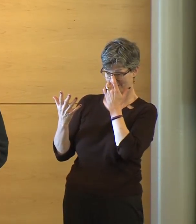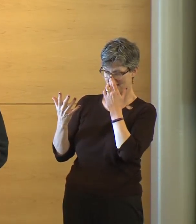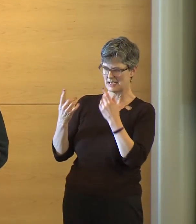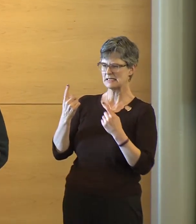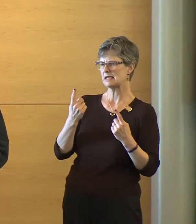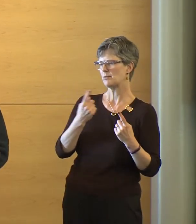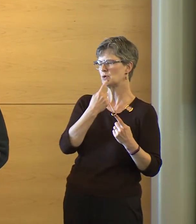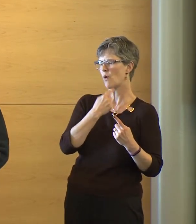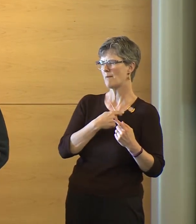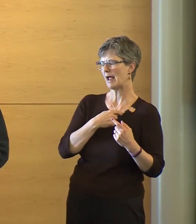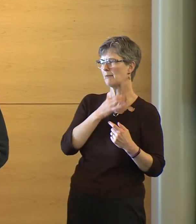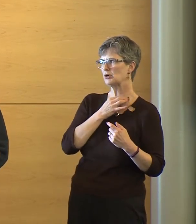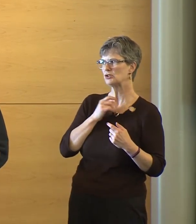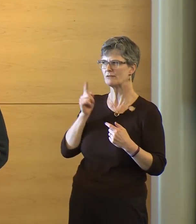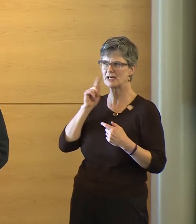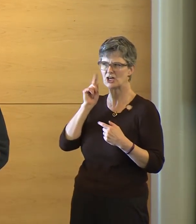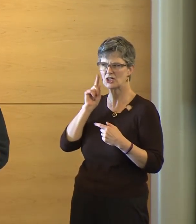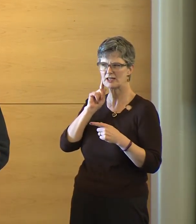Sean?